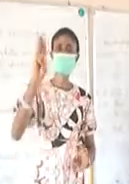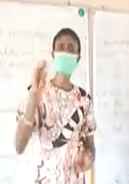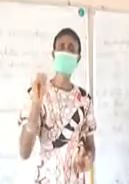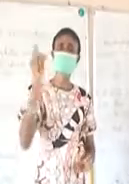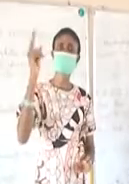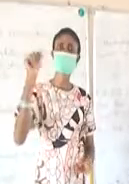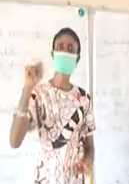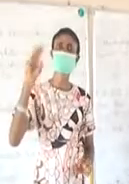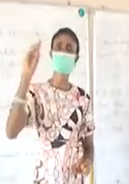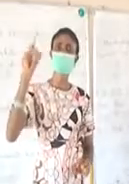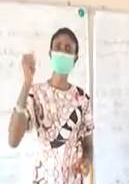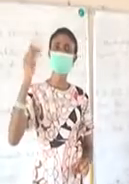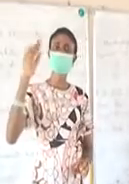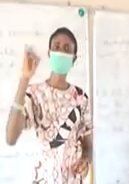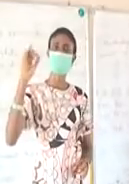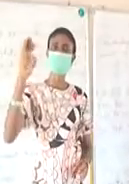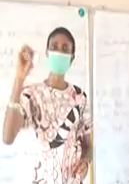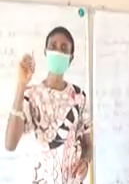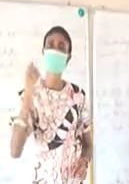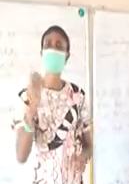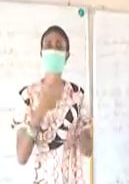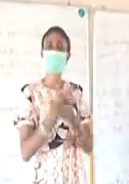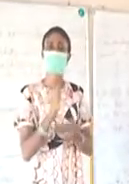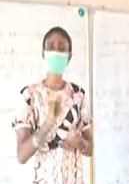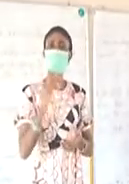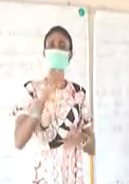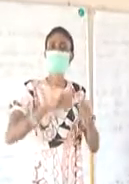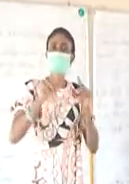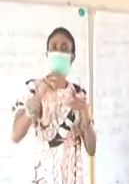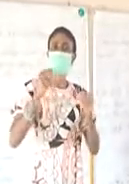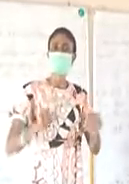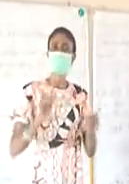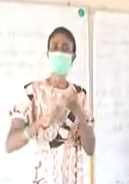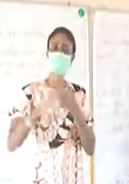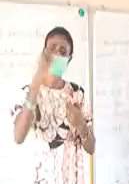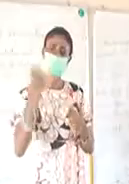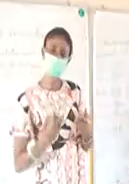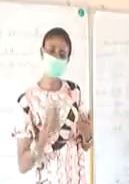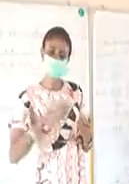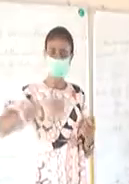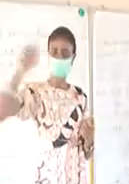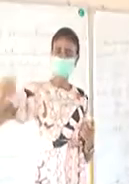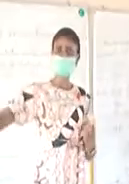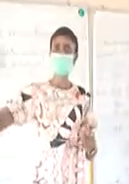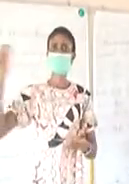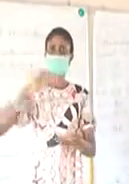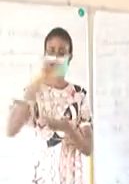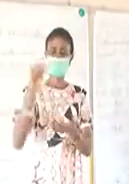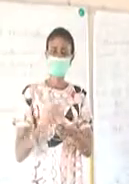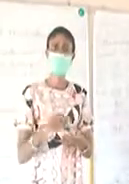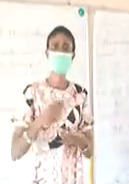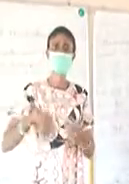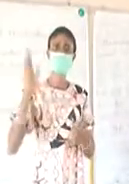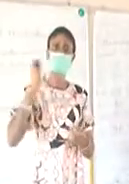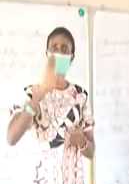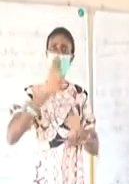that you have, and you are able to plot them, just the ones you have here, your method marks will be given